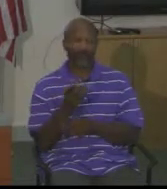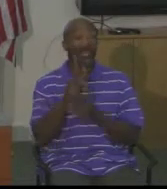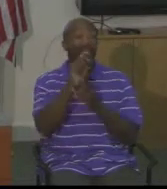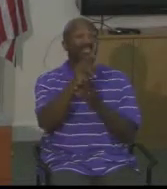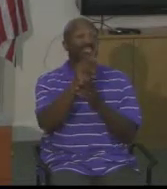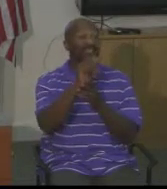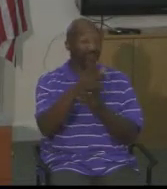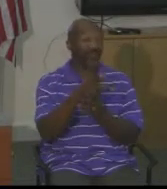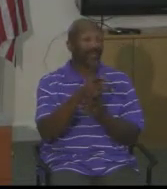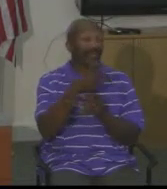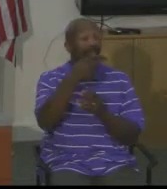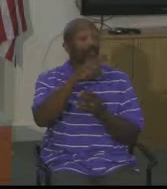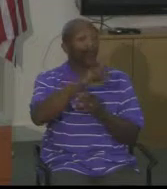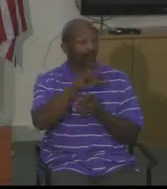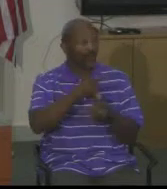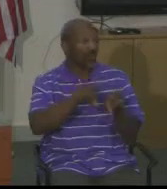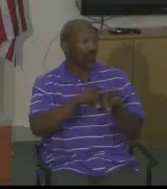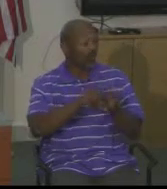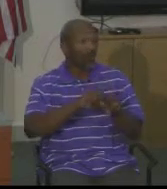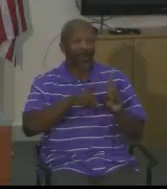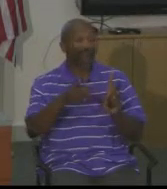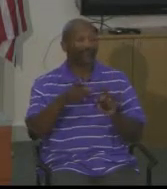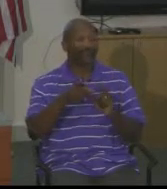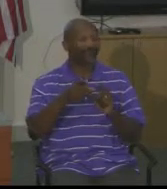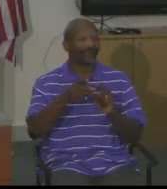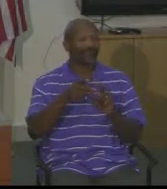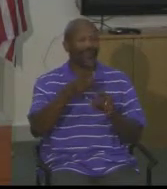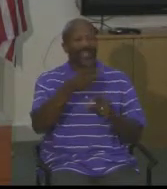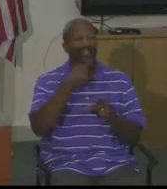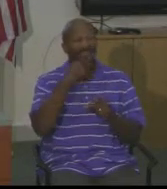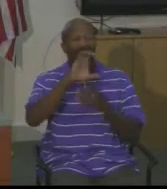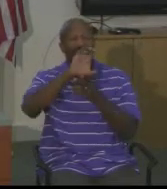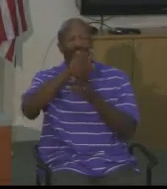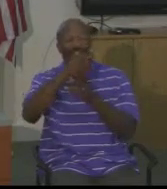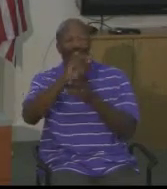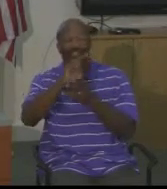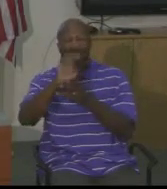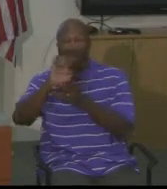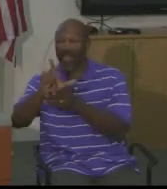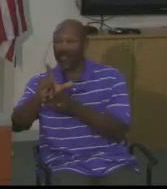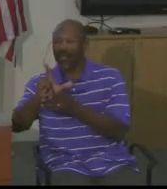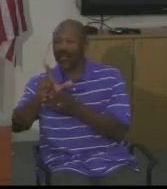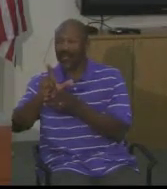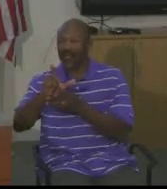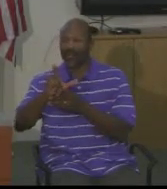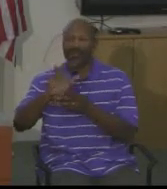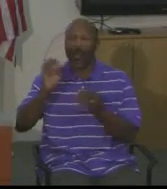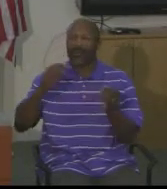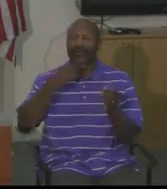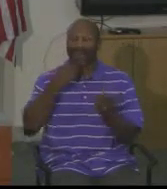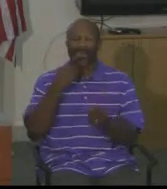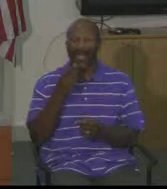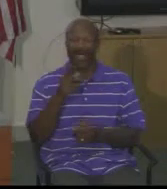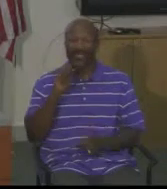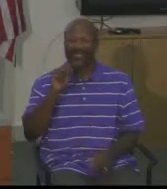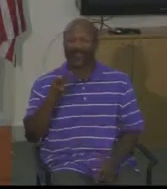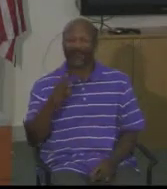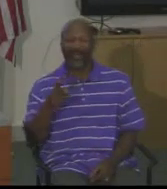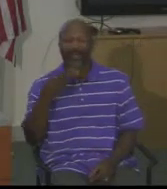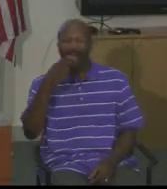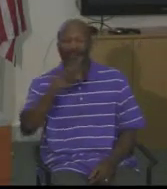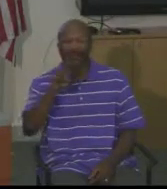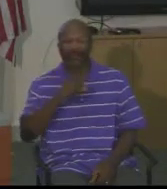Television technically is in hertz too, but they just say channel. Nobody specifies a TV channel by